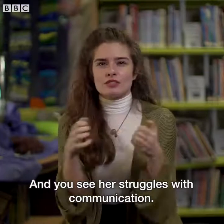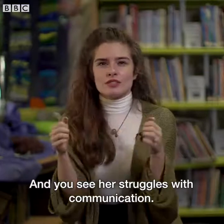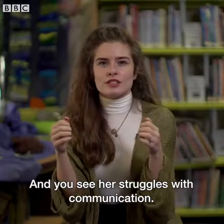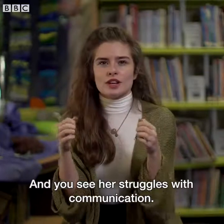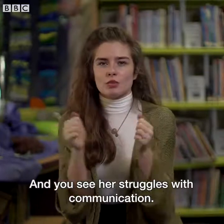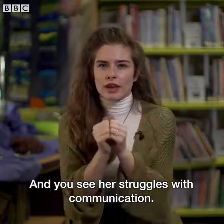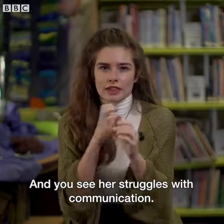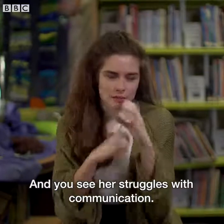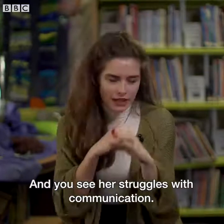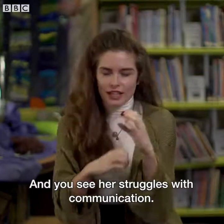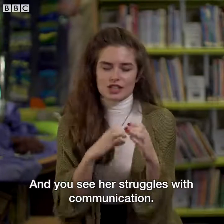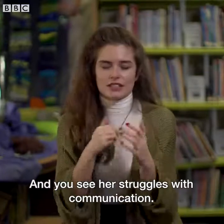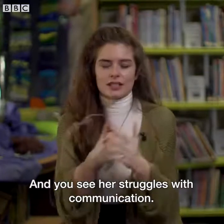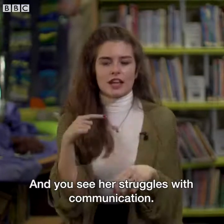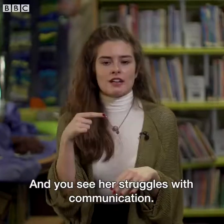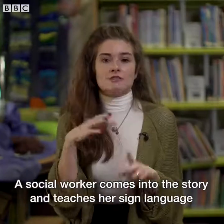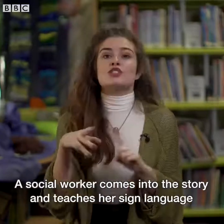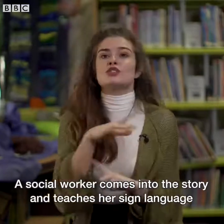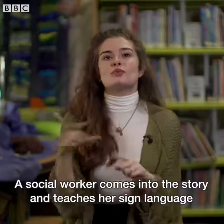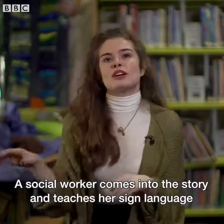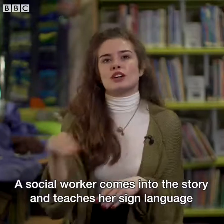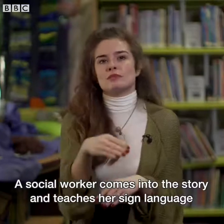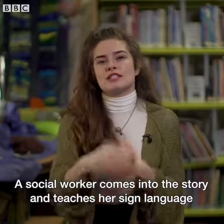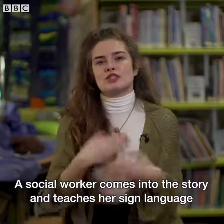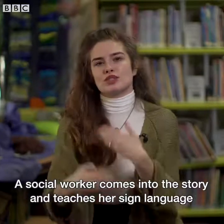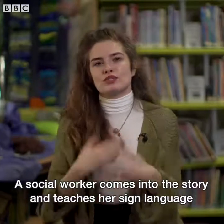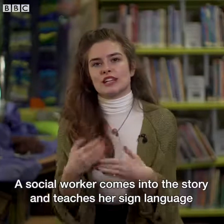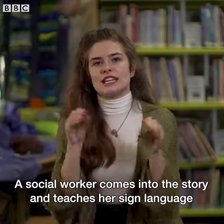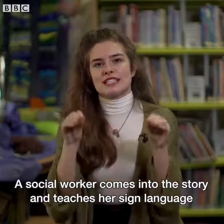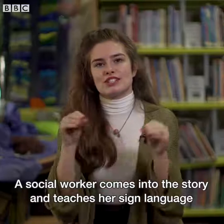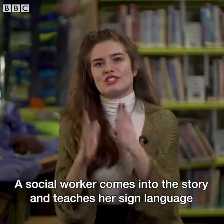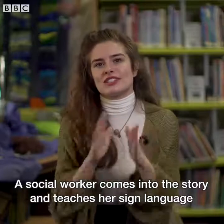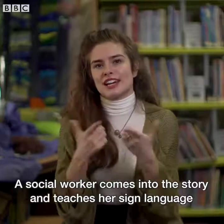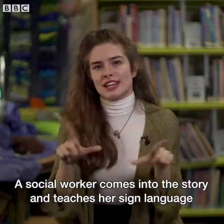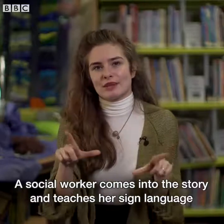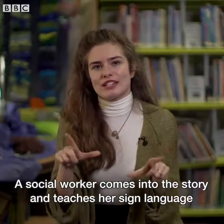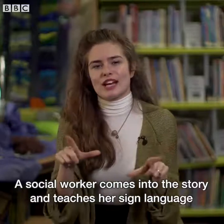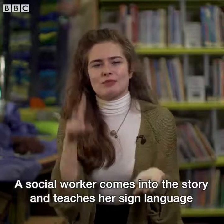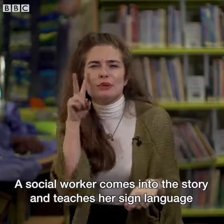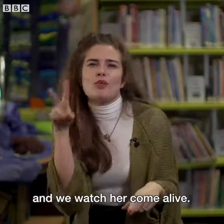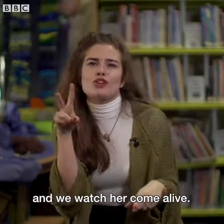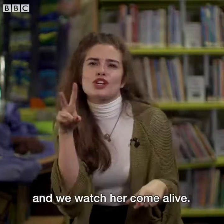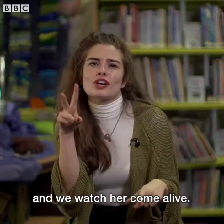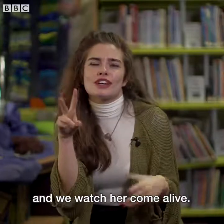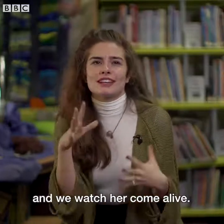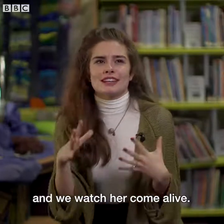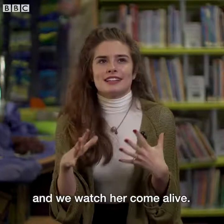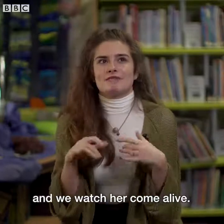struggles with communication. A social worker comes into the story and teaches her sign language, and we watch her